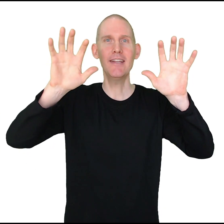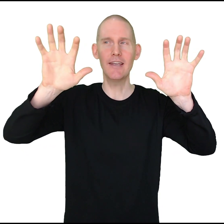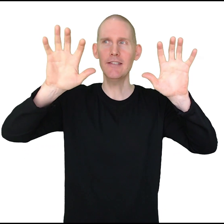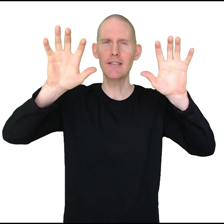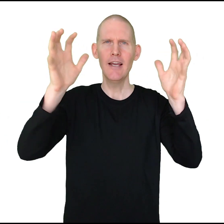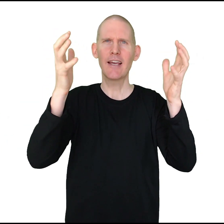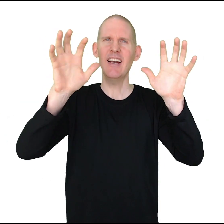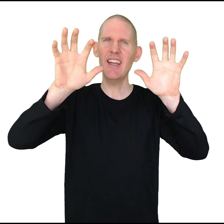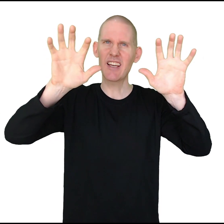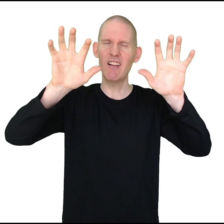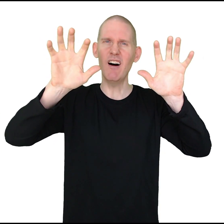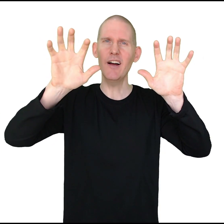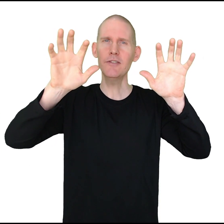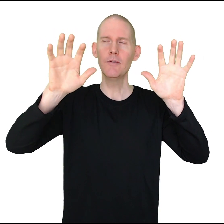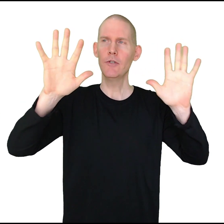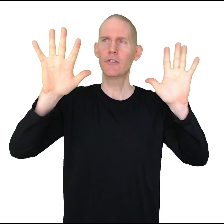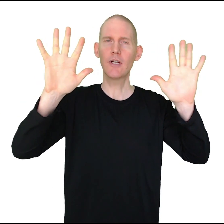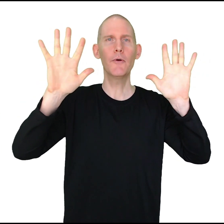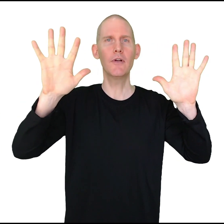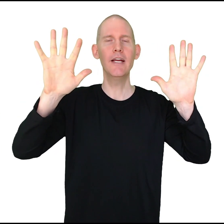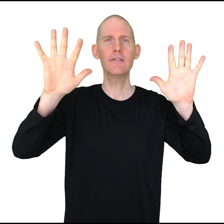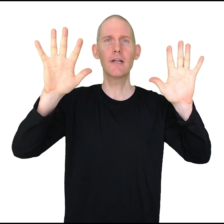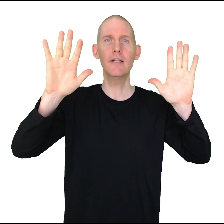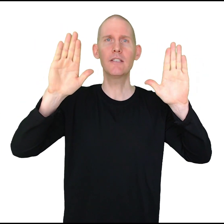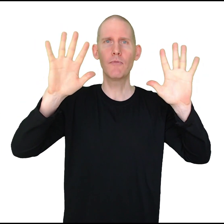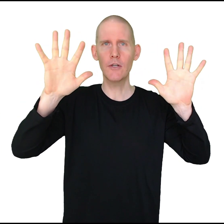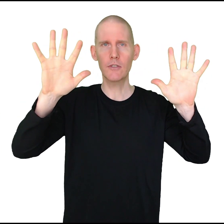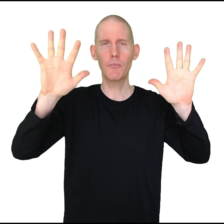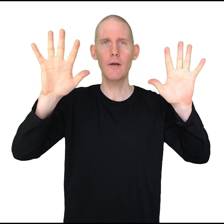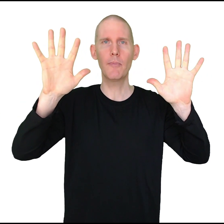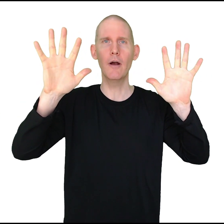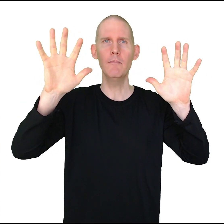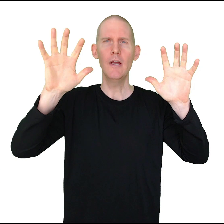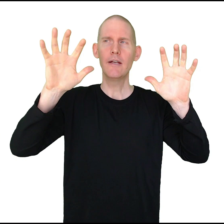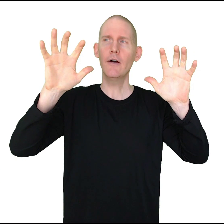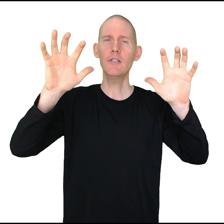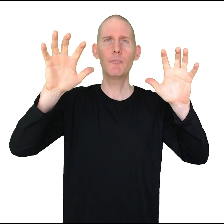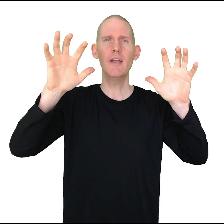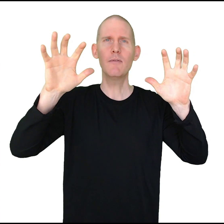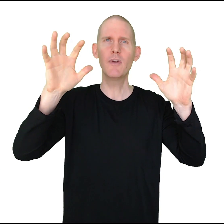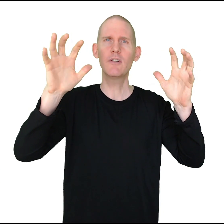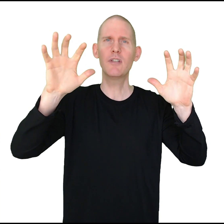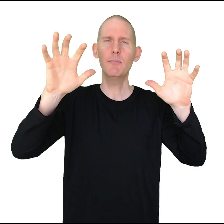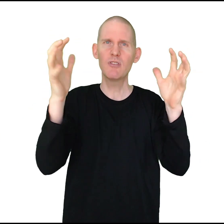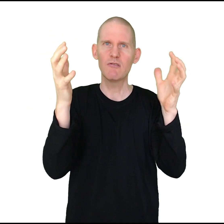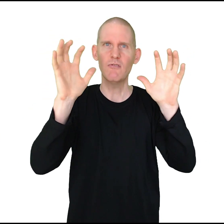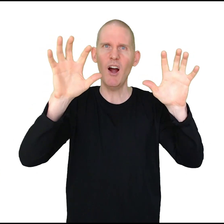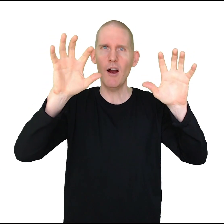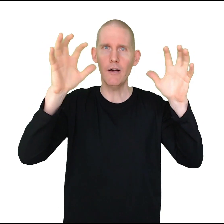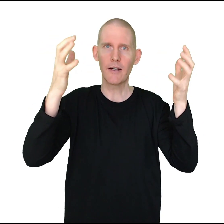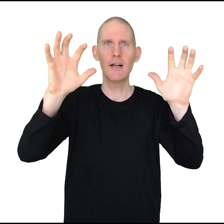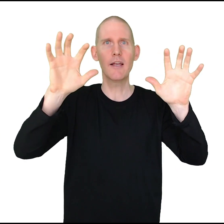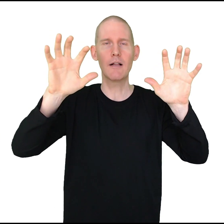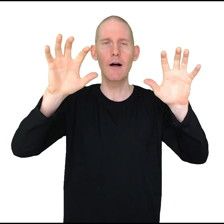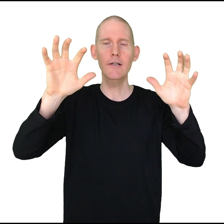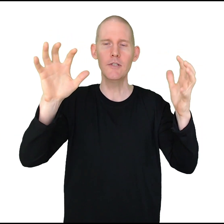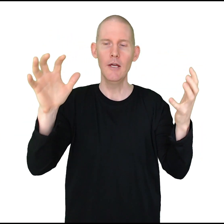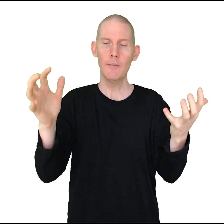this, kind of like claws. Start with your hands like this, fingers spread apart. Now just bend the fingertips, kind of like claws. Put them